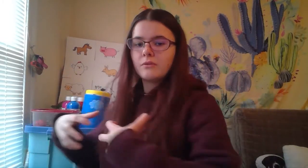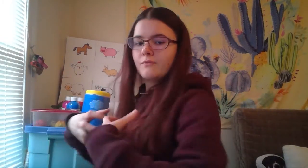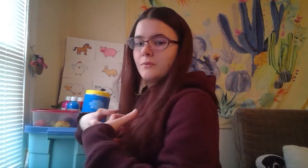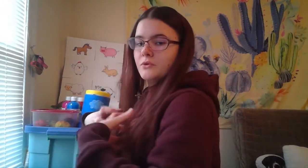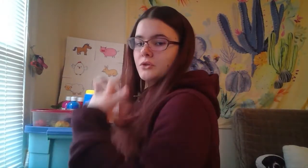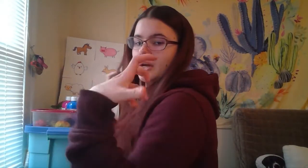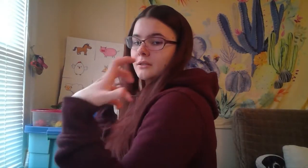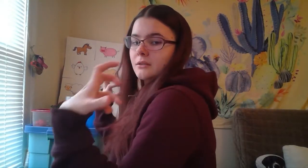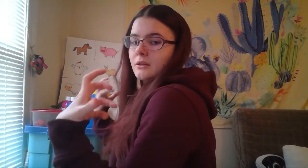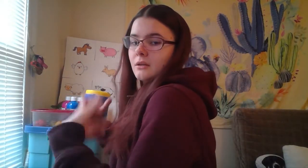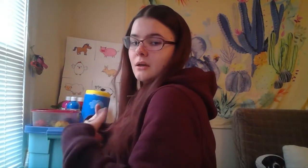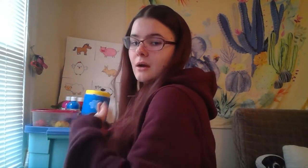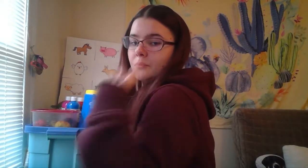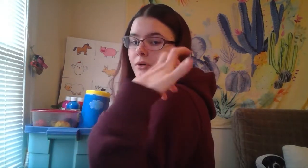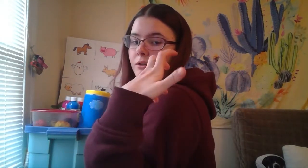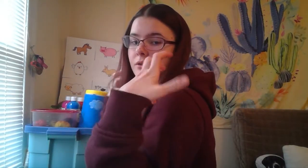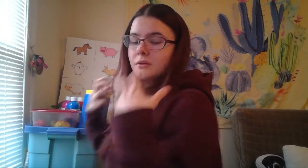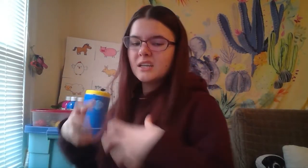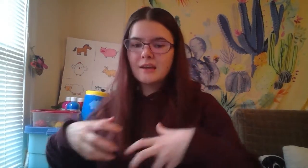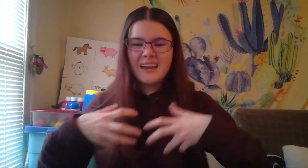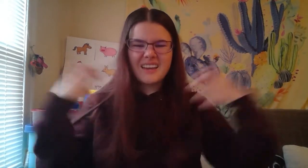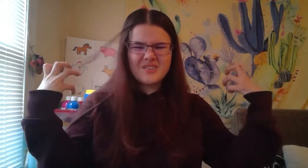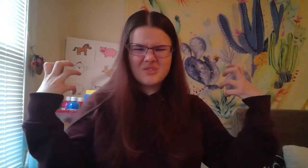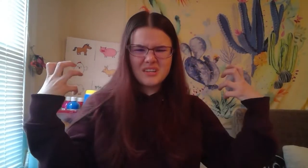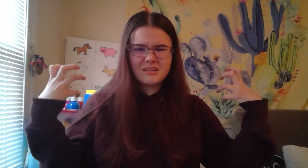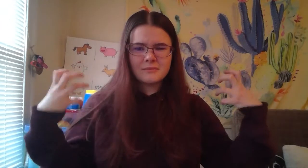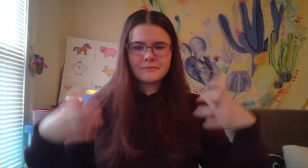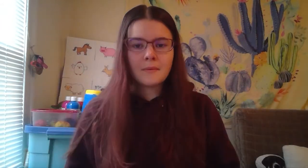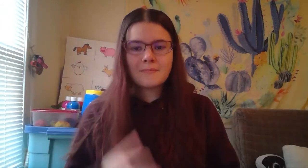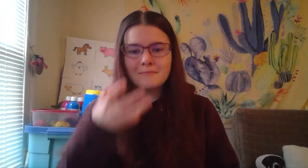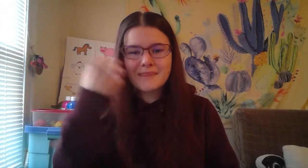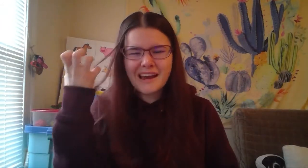from your chest upwards. Angry. Mad.